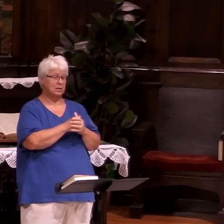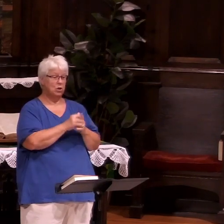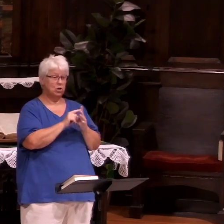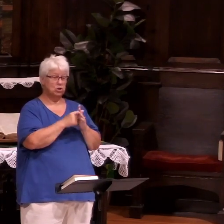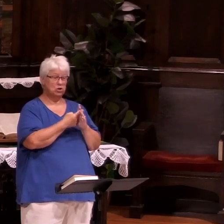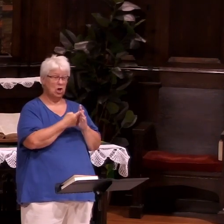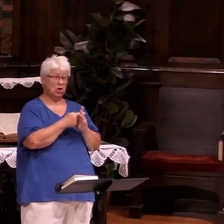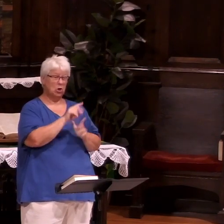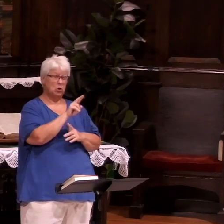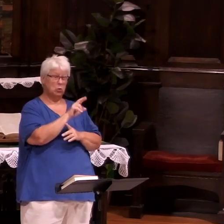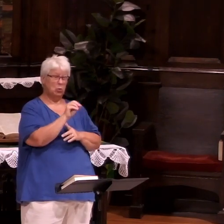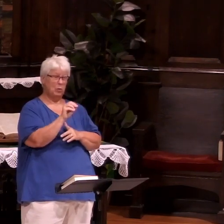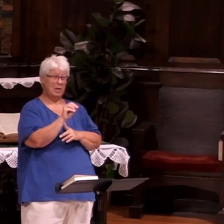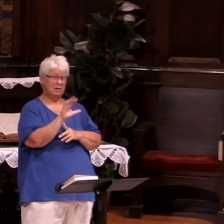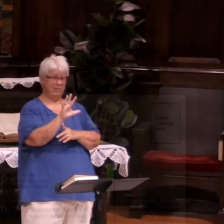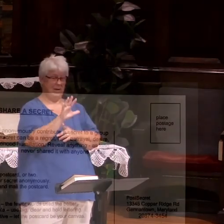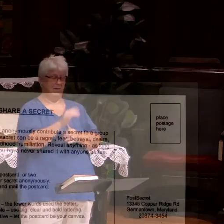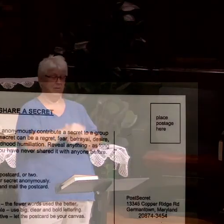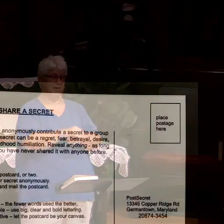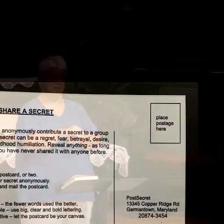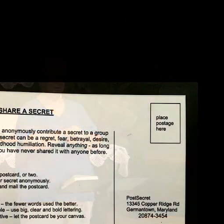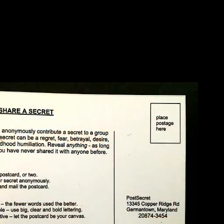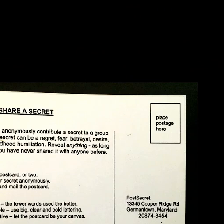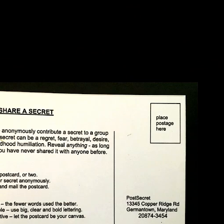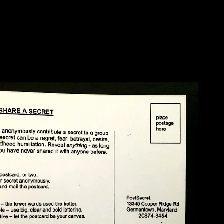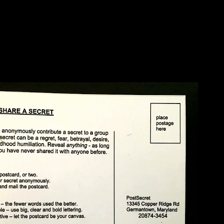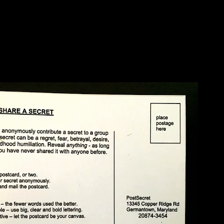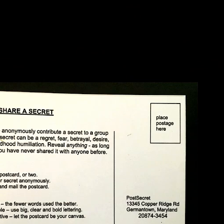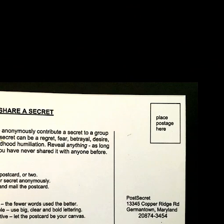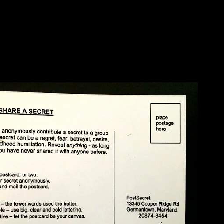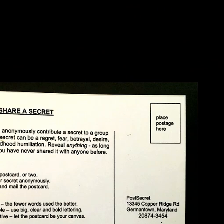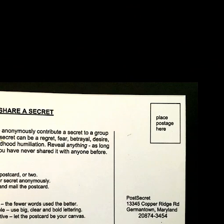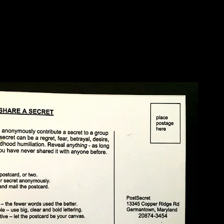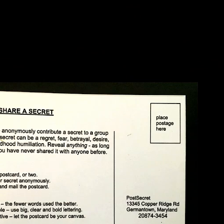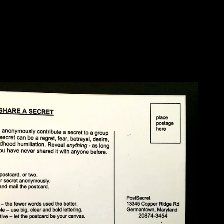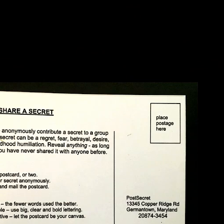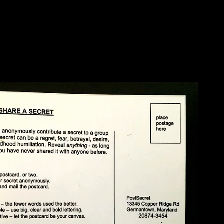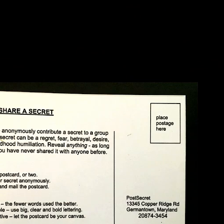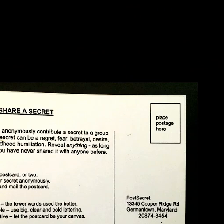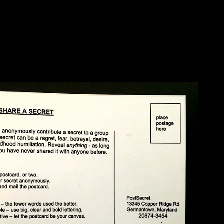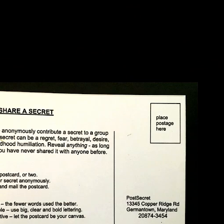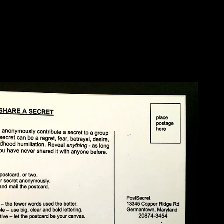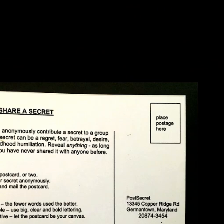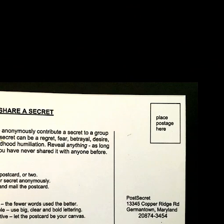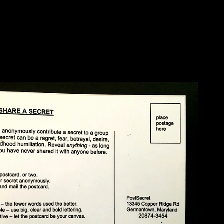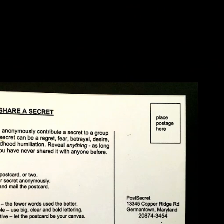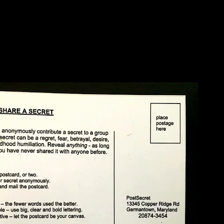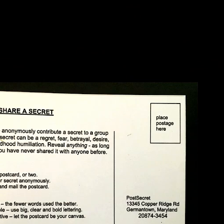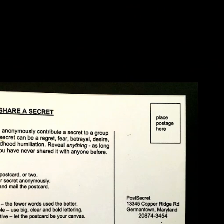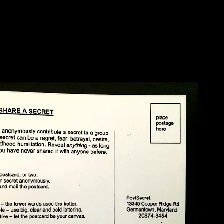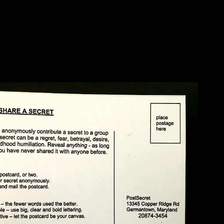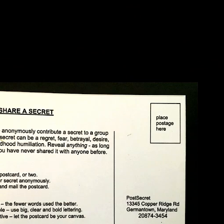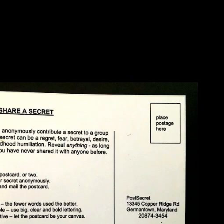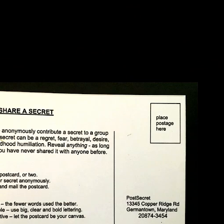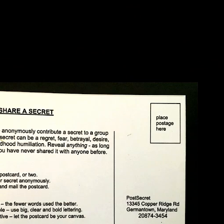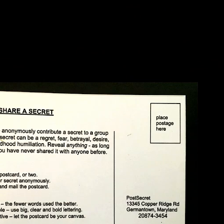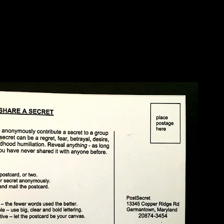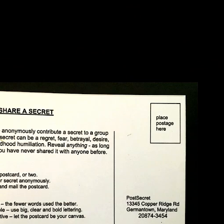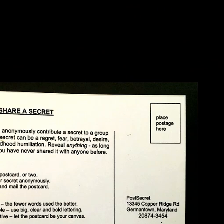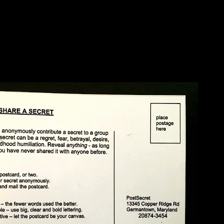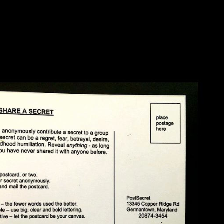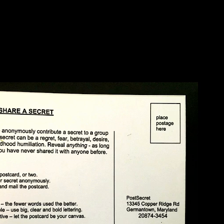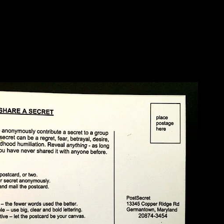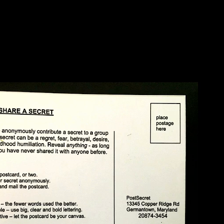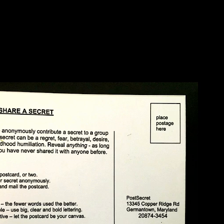in 2005. The concept of the project was that completely anonymous